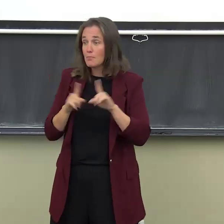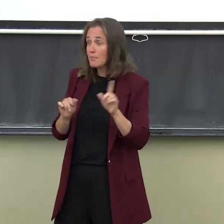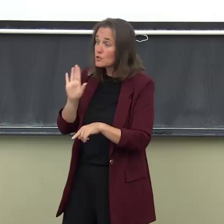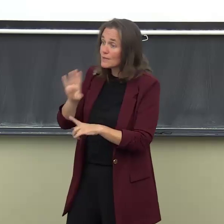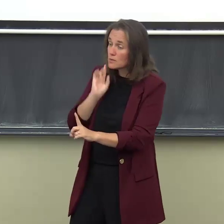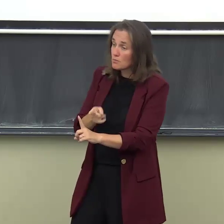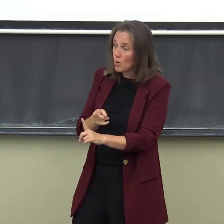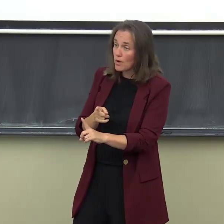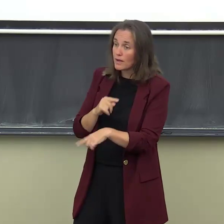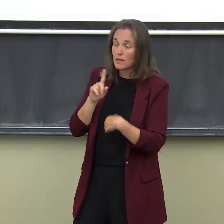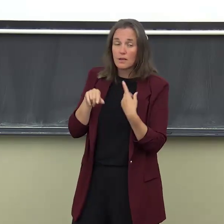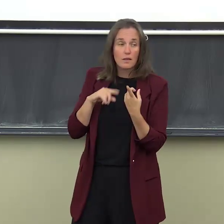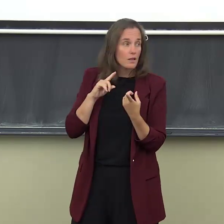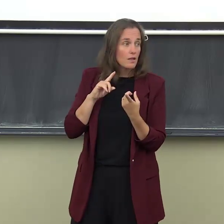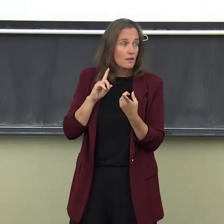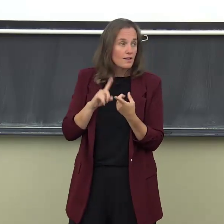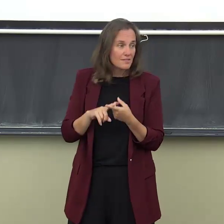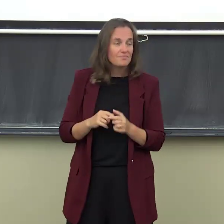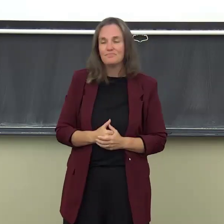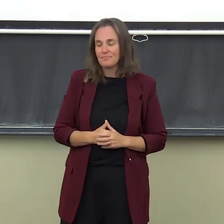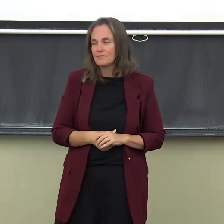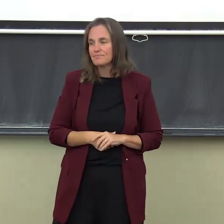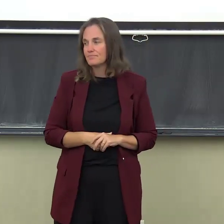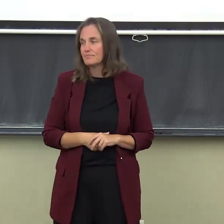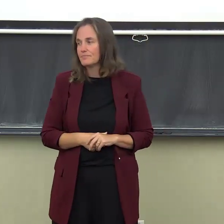we went to GUIs and yes, and abandoned it.